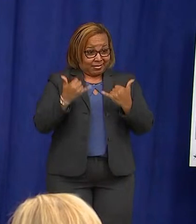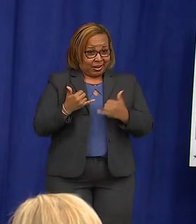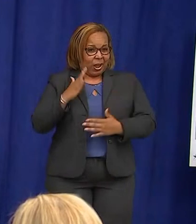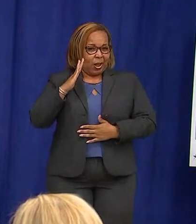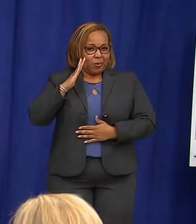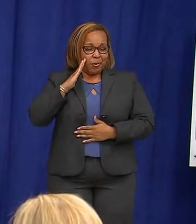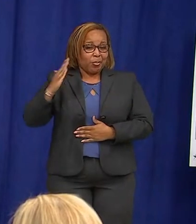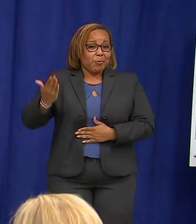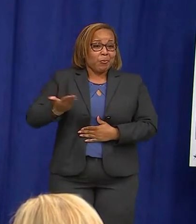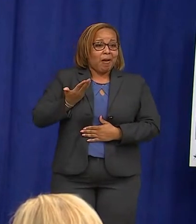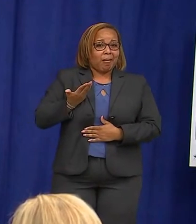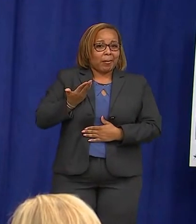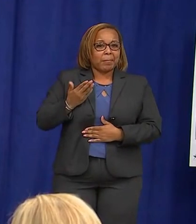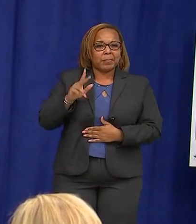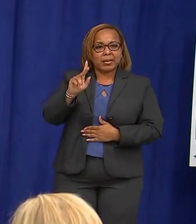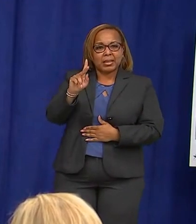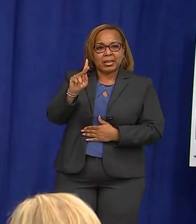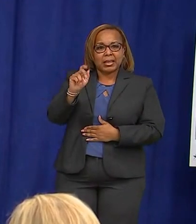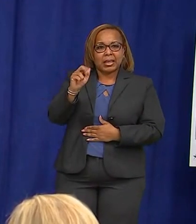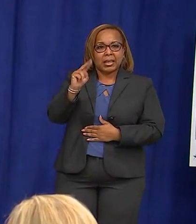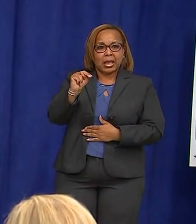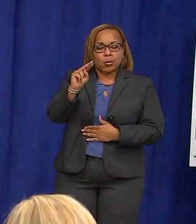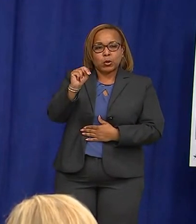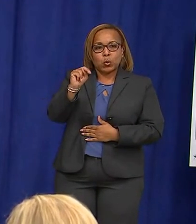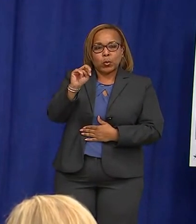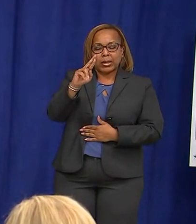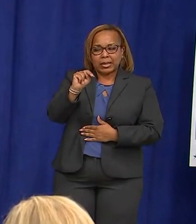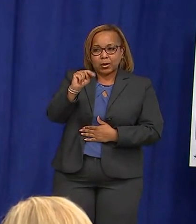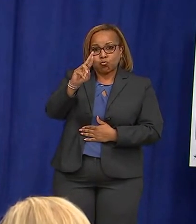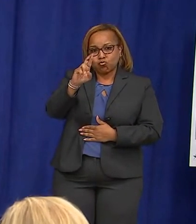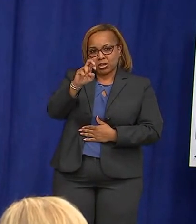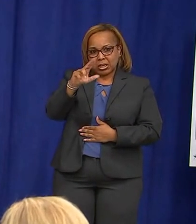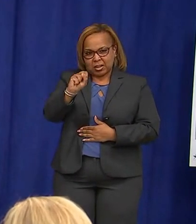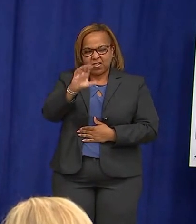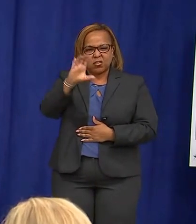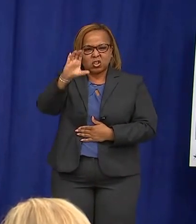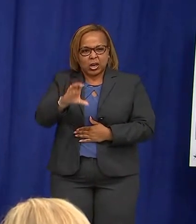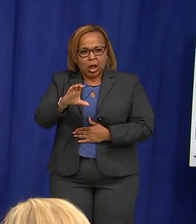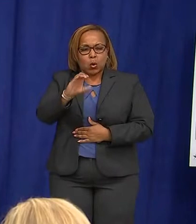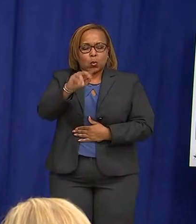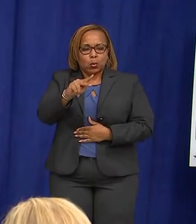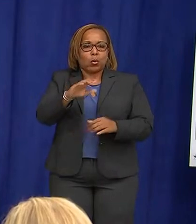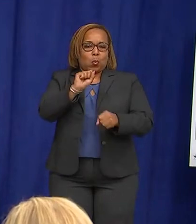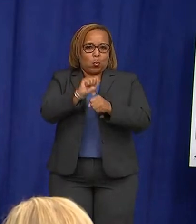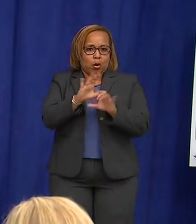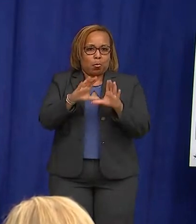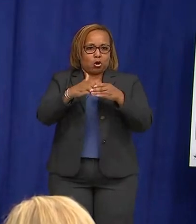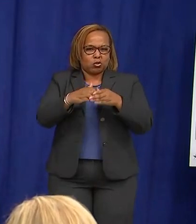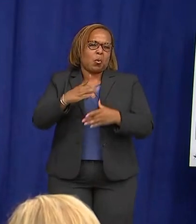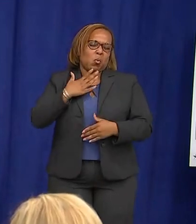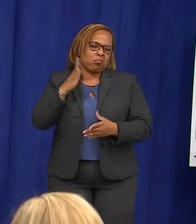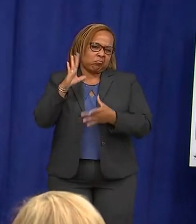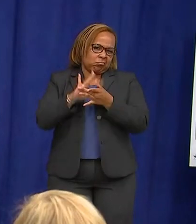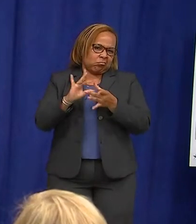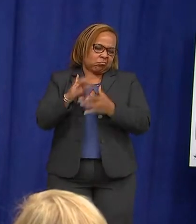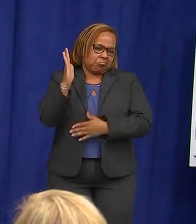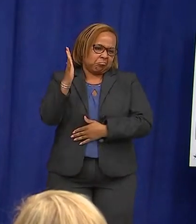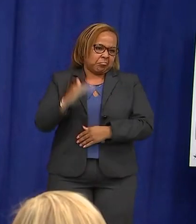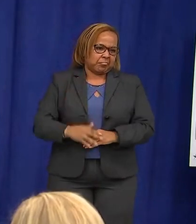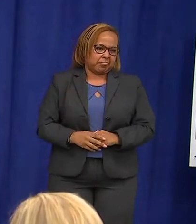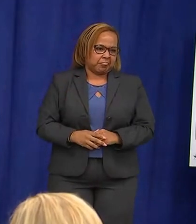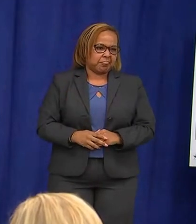to welcome Karen Norrington Reeves of the Chicago Cook Work Partnership to say a few words.